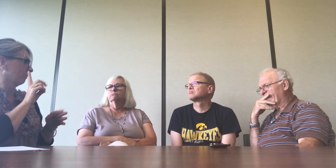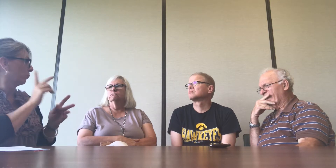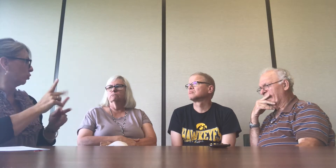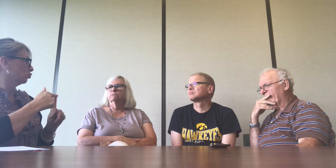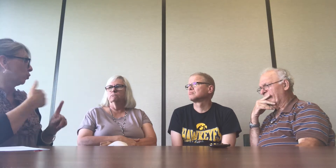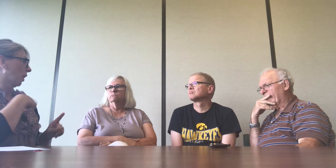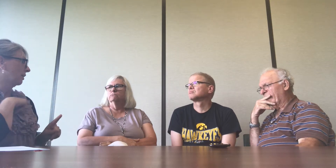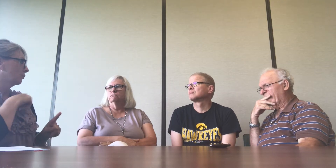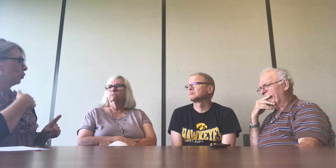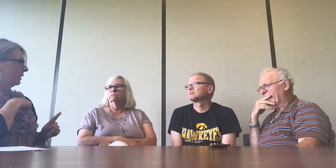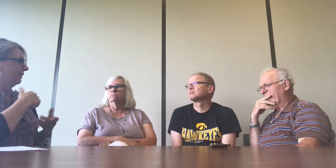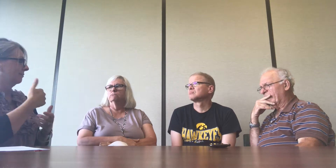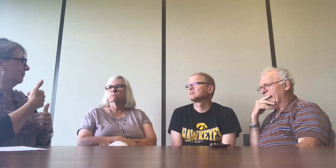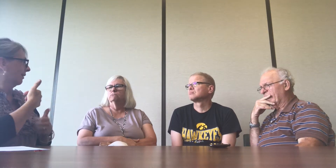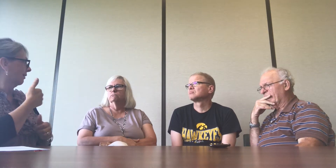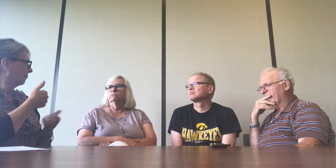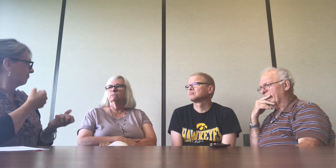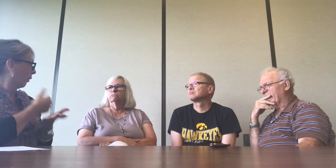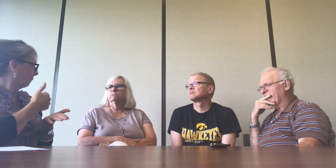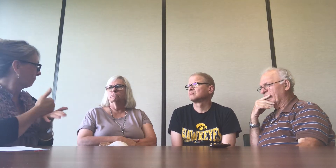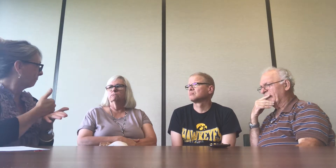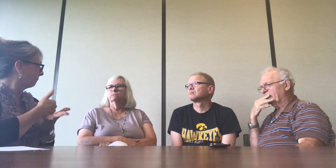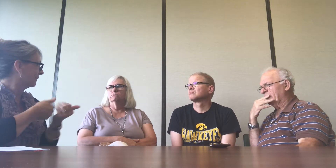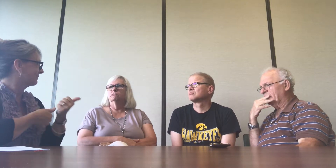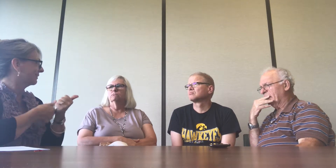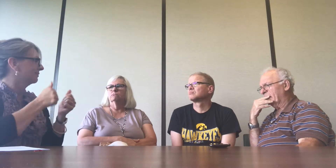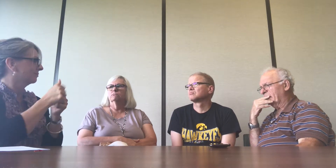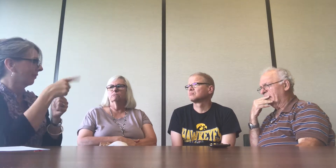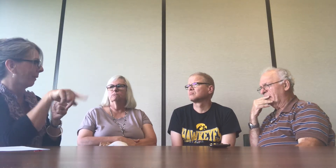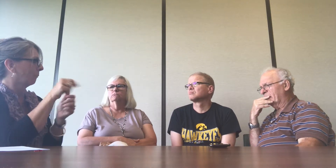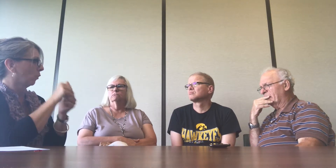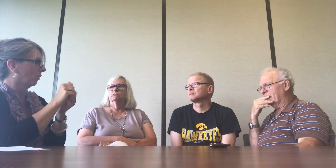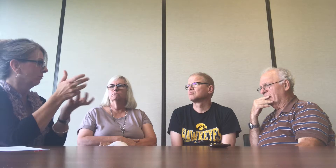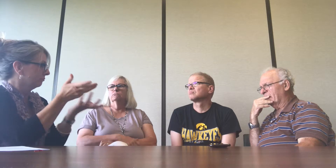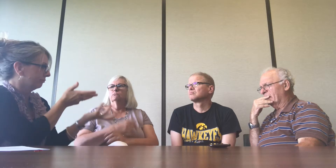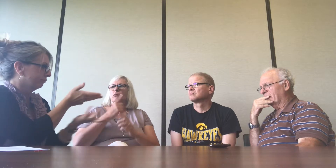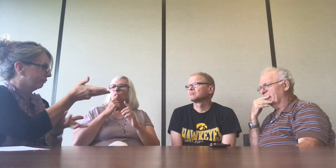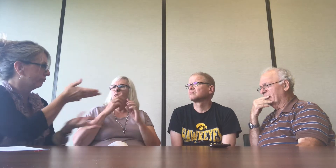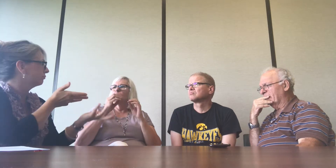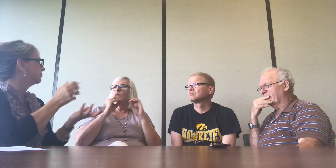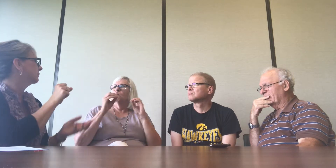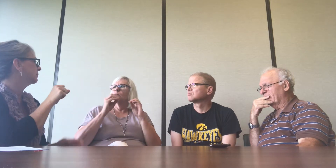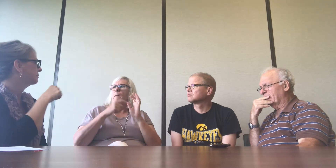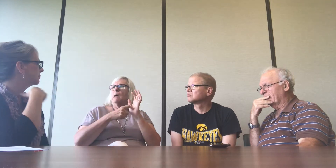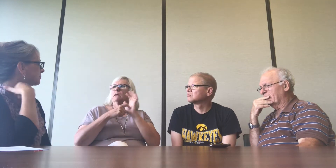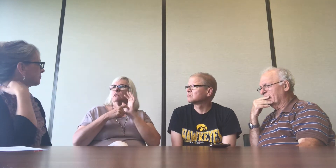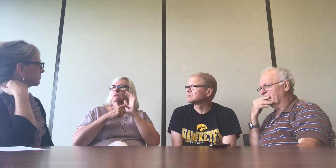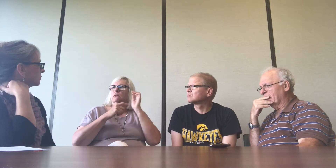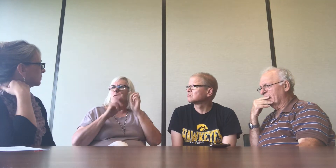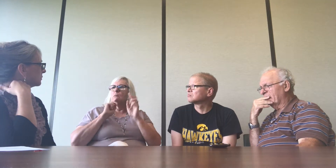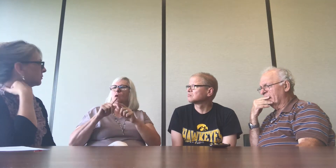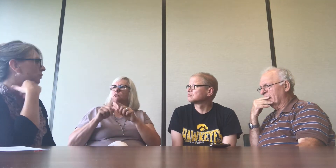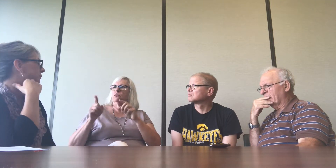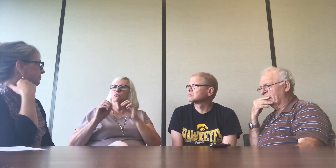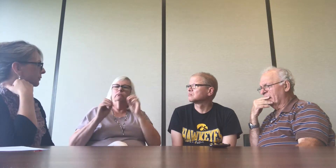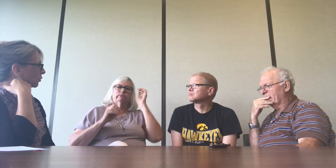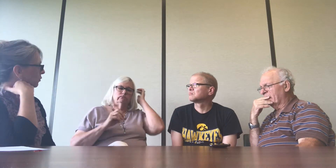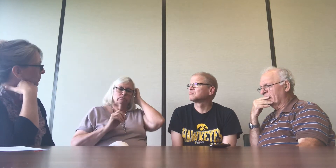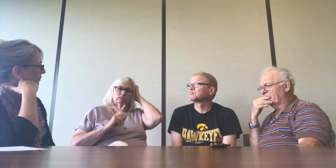DIAA? Jennifer, we do ask the officer to refer victims to us so we can help them. Shirley, but they're